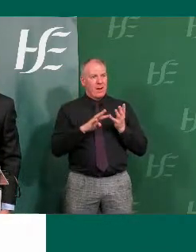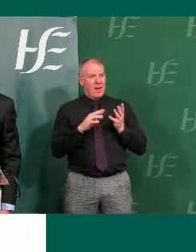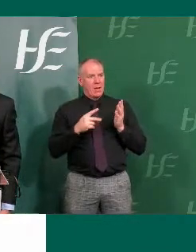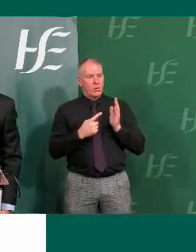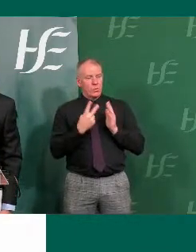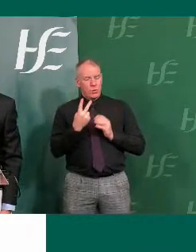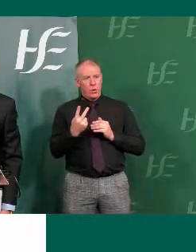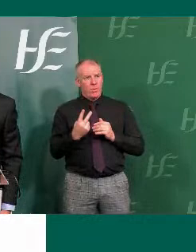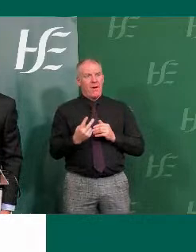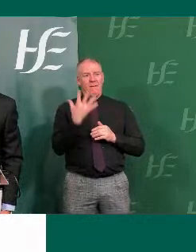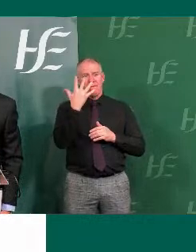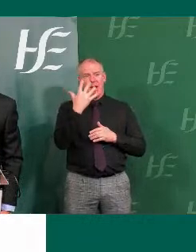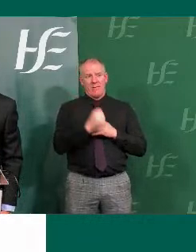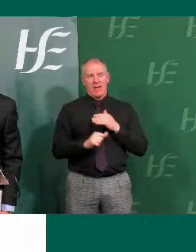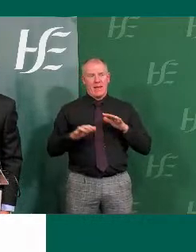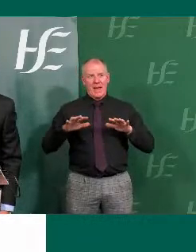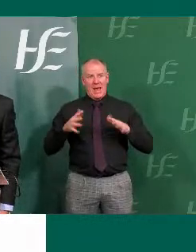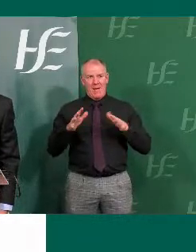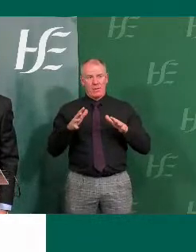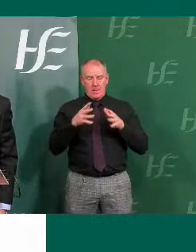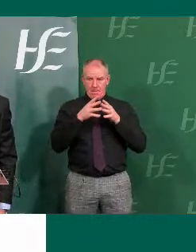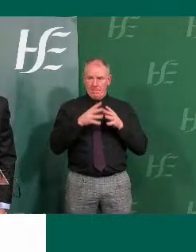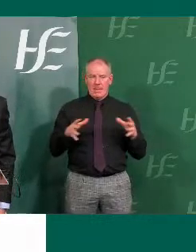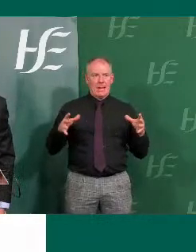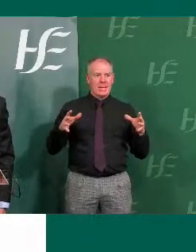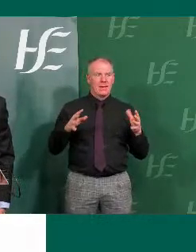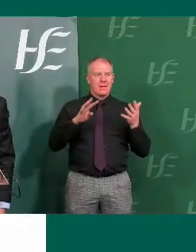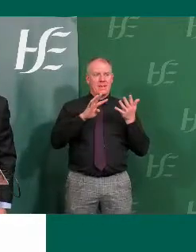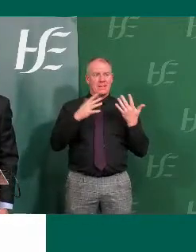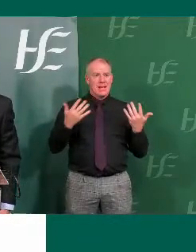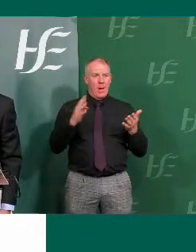5-day moving average, a huge increase. It's at